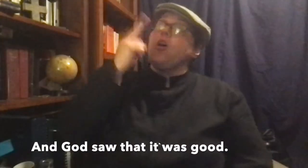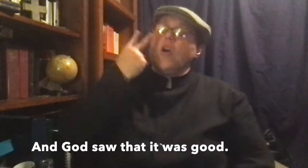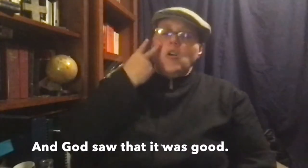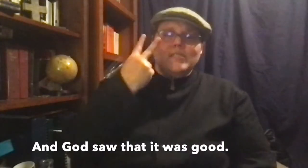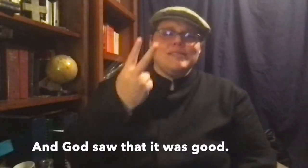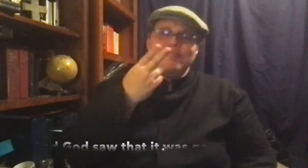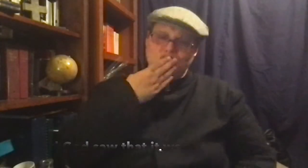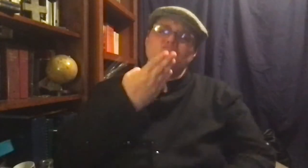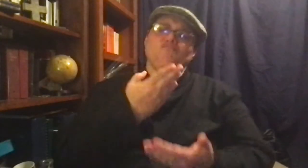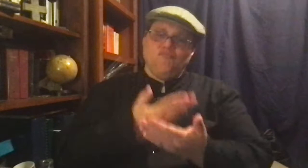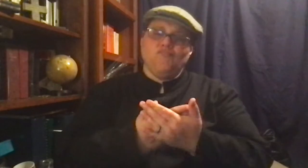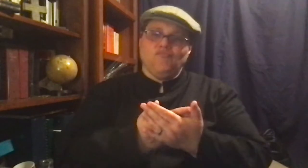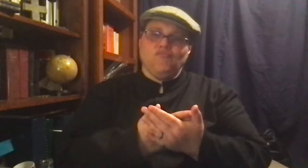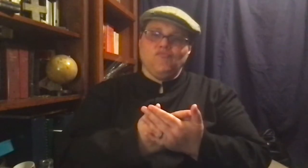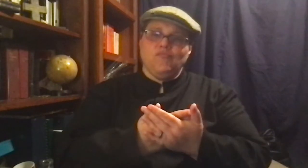And God saw that it was good.